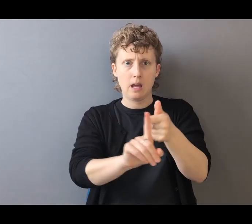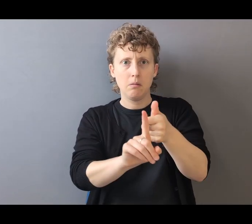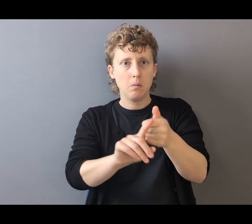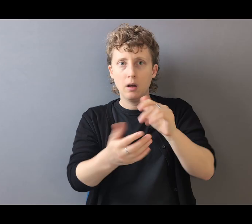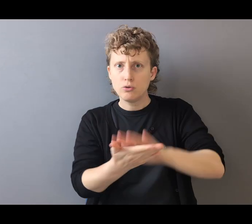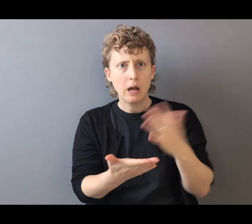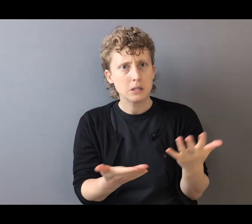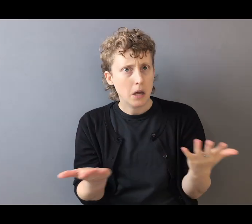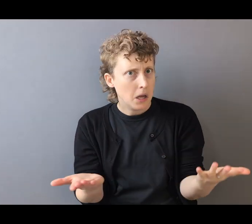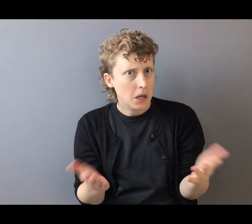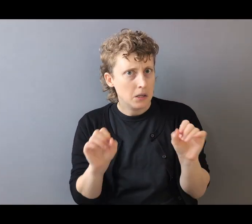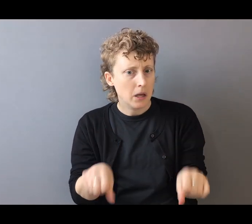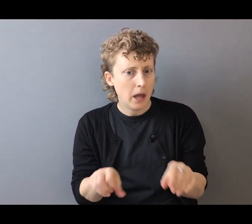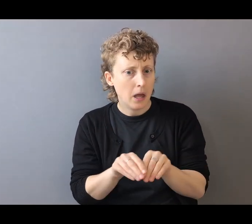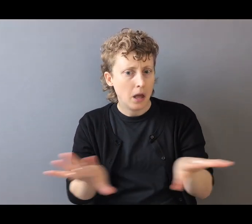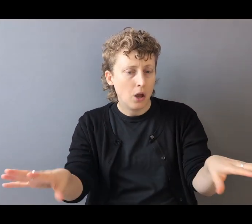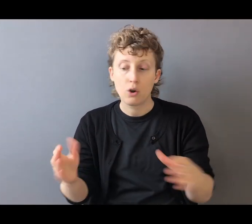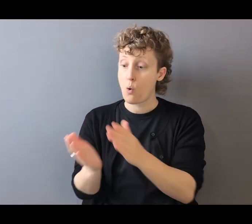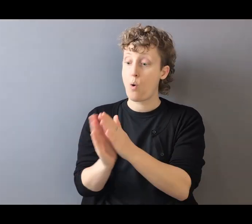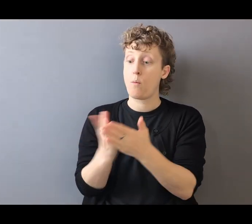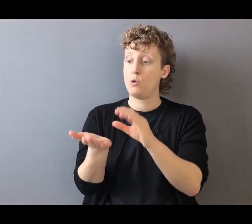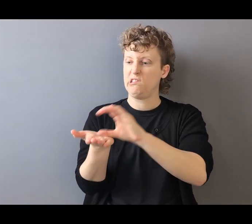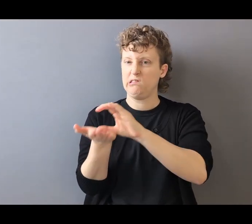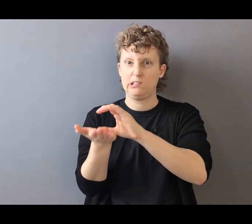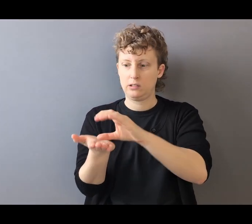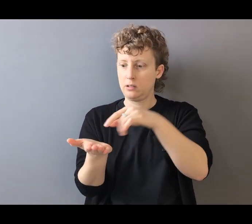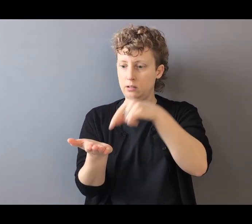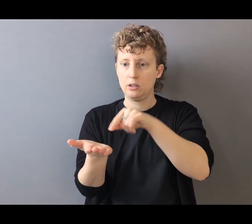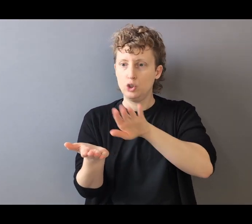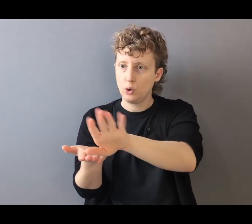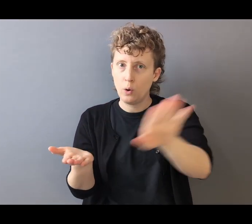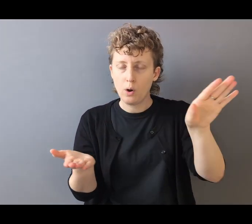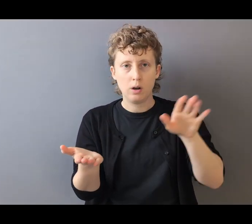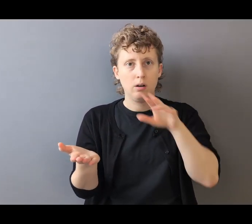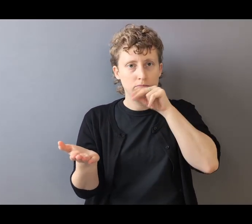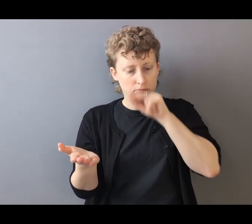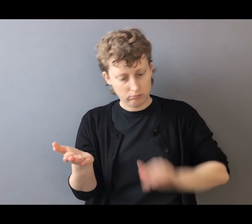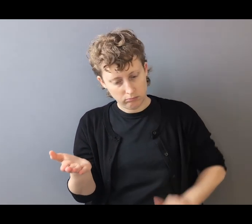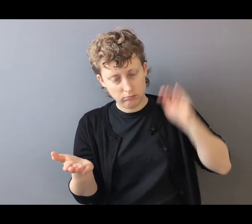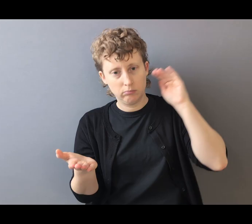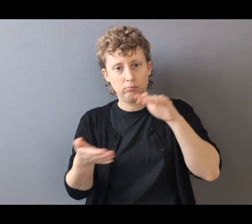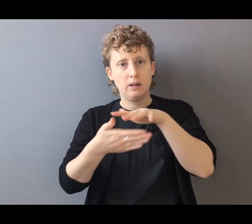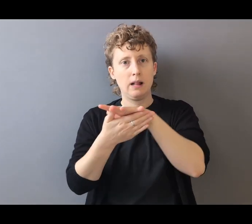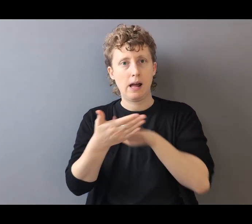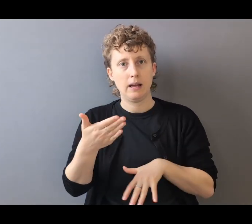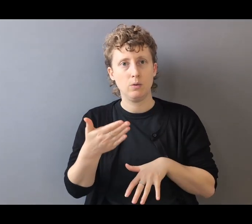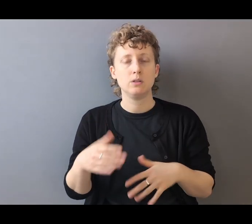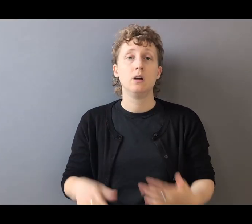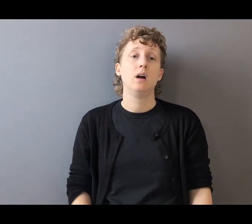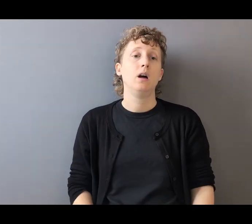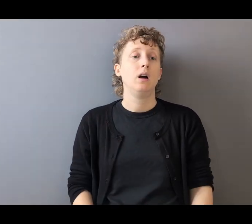offering the book of knowledge or everything in the language, because having more time doesn't necessarily mean that you will get better